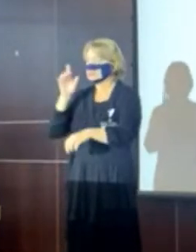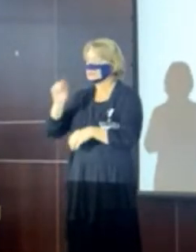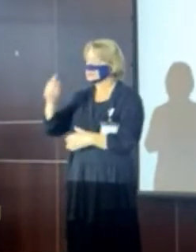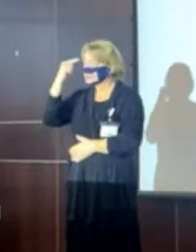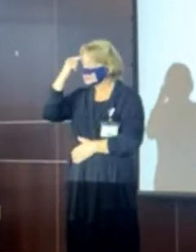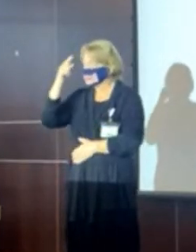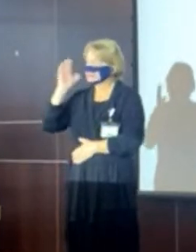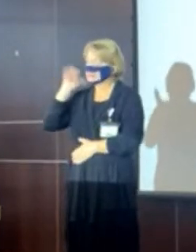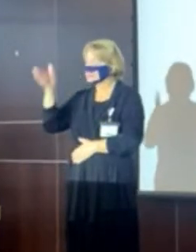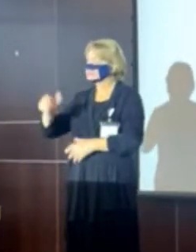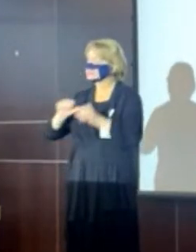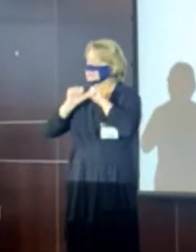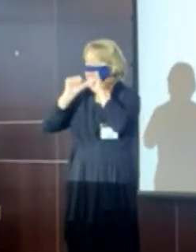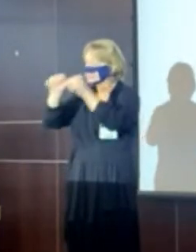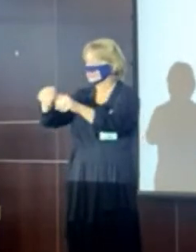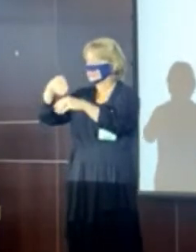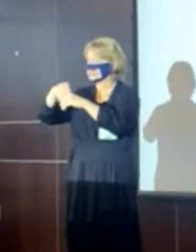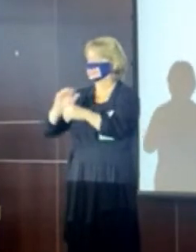region,